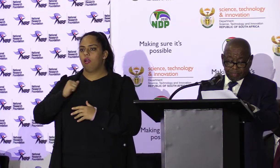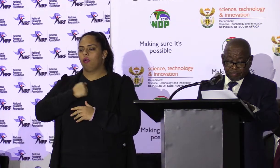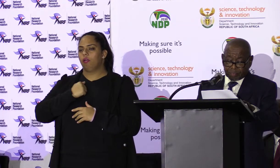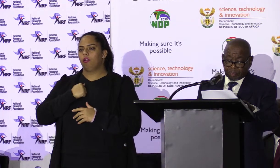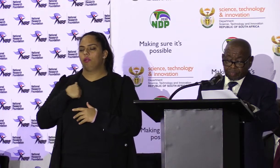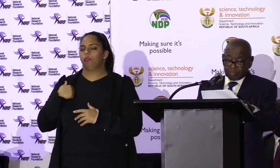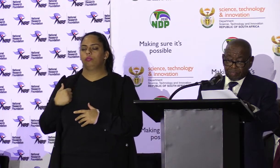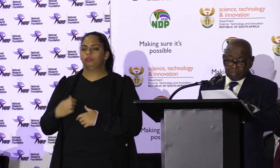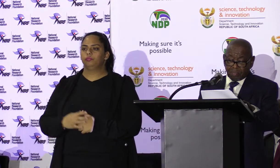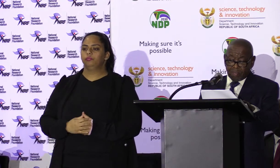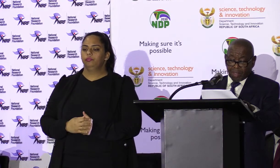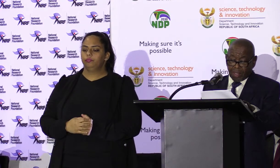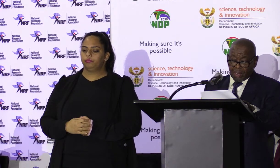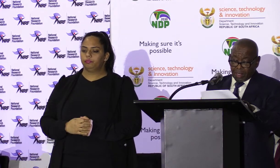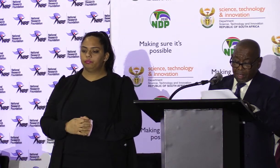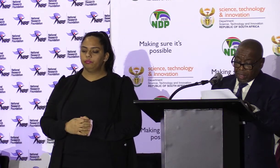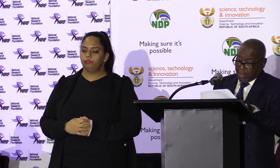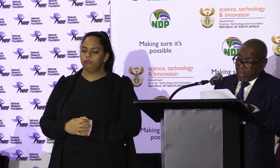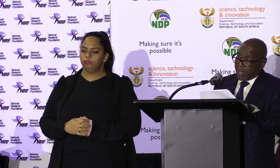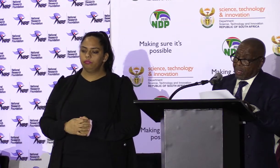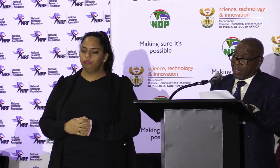mantra.